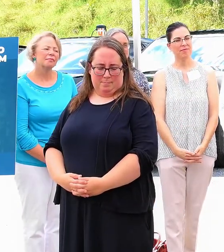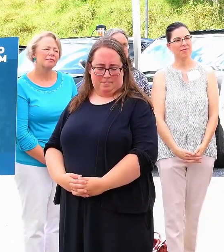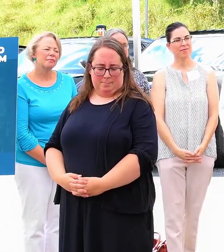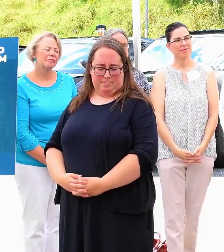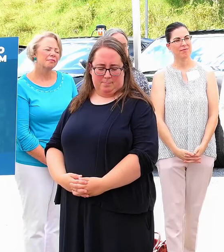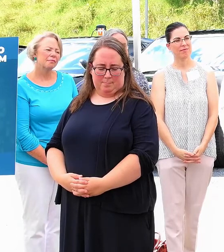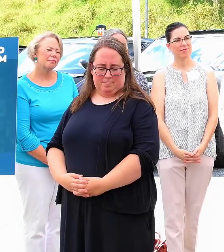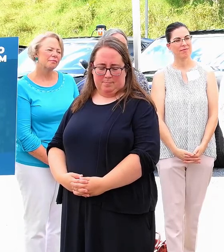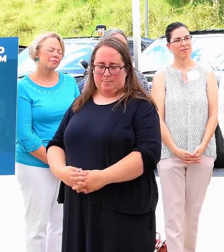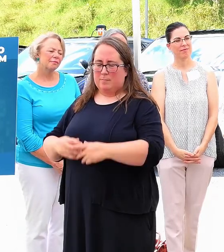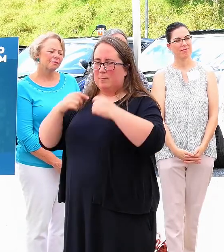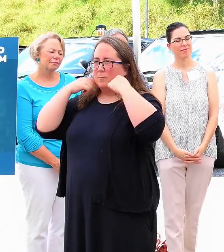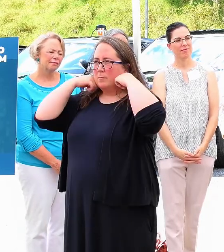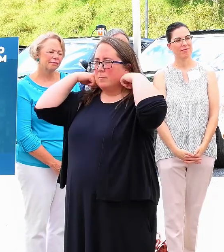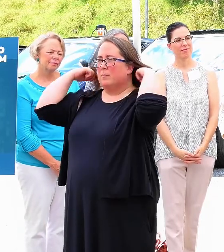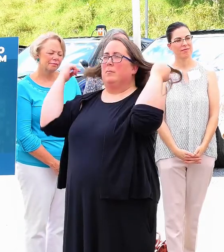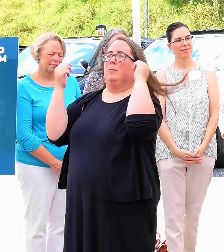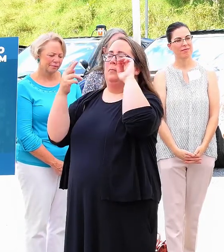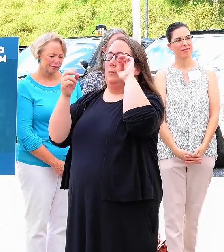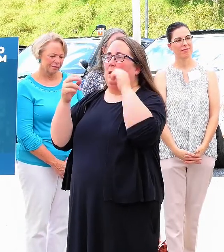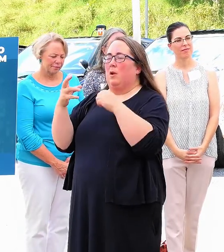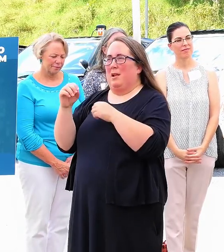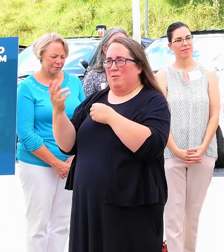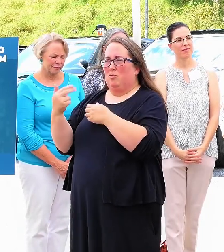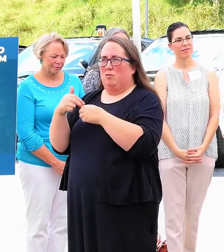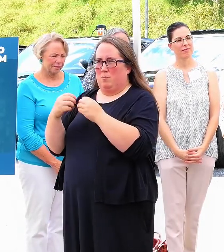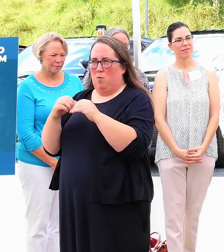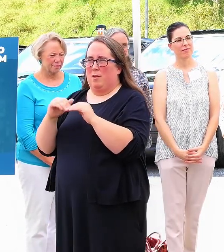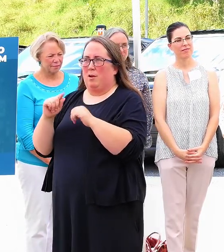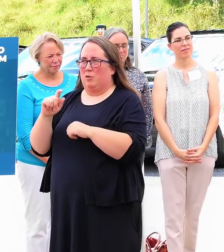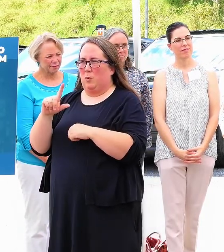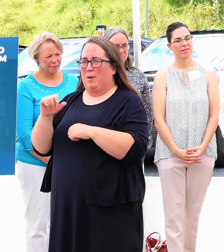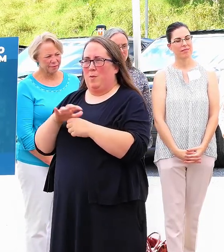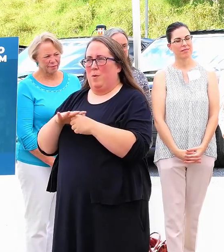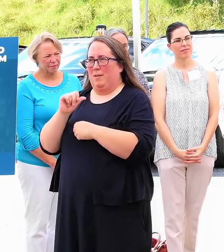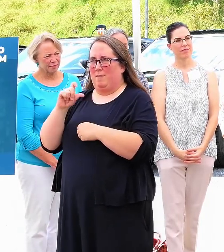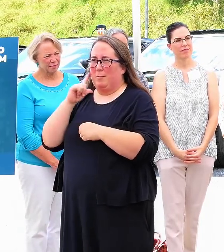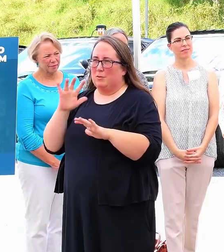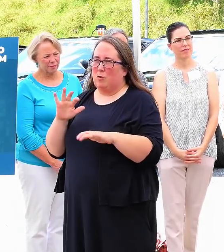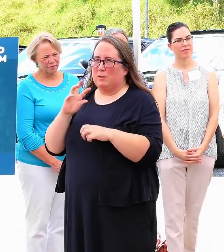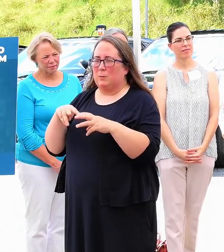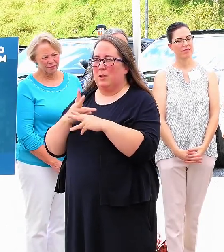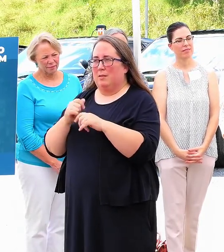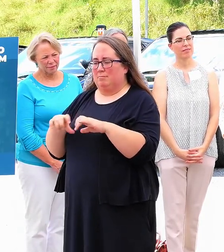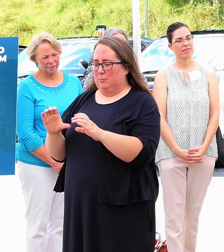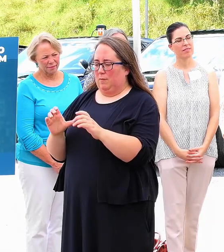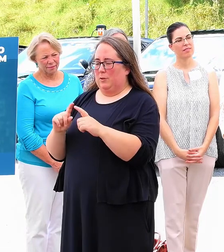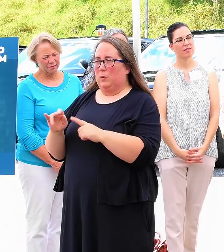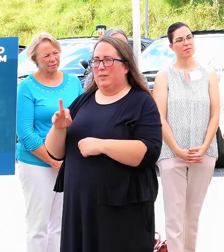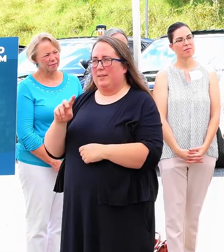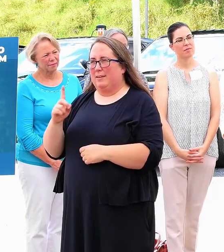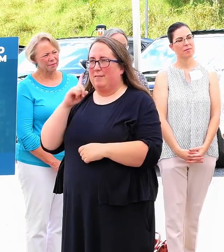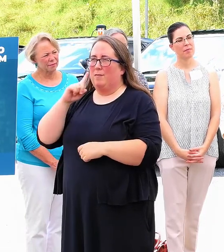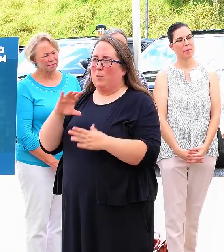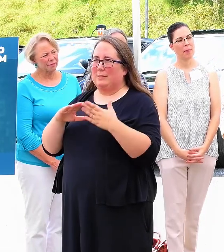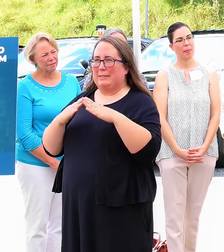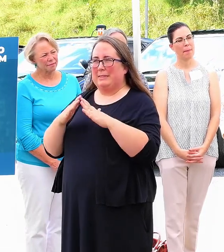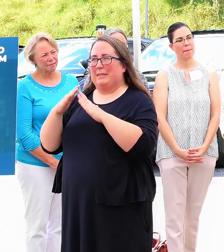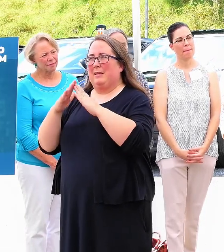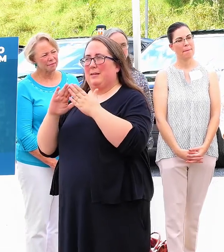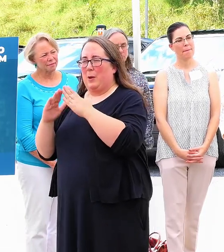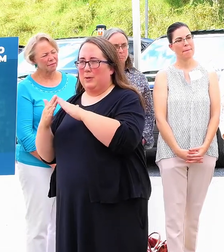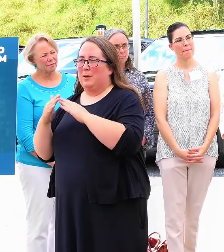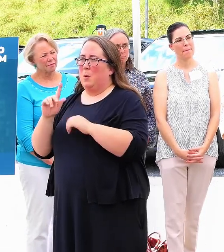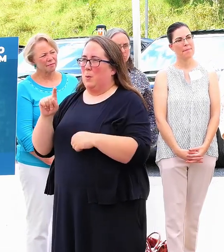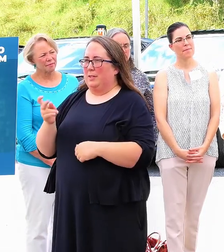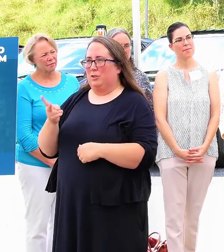So while Howard County joins more than 120 local governments across the globe that have certified to LEED for cities and counties, there are